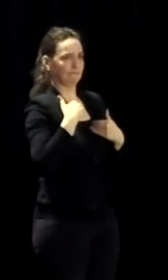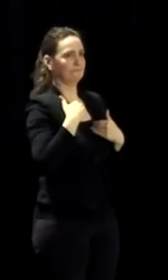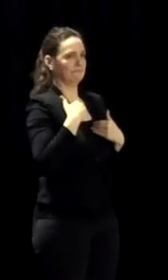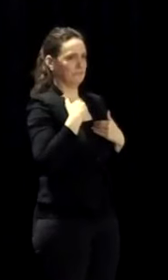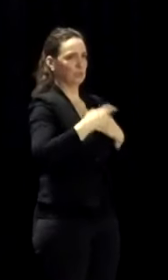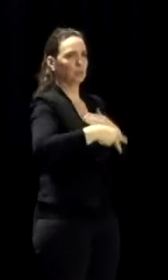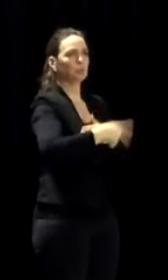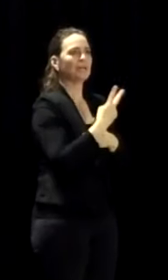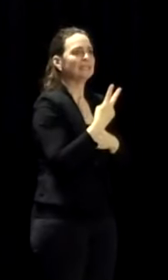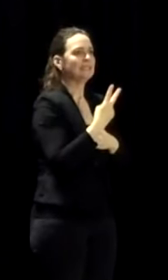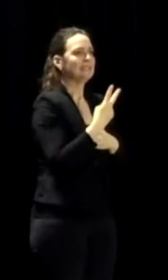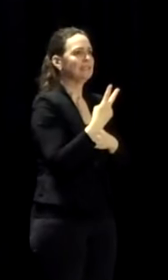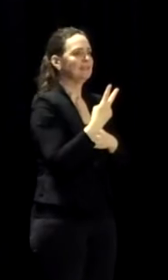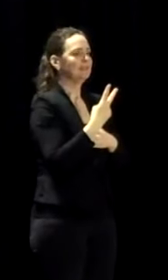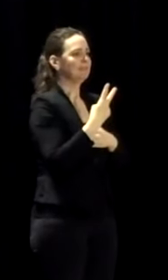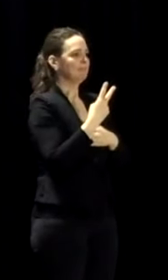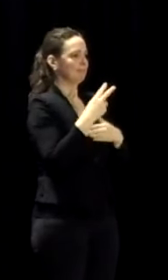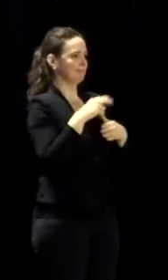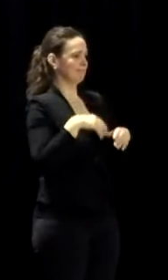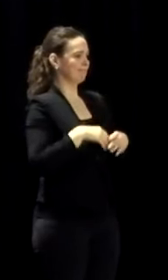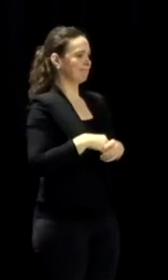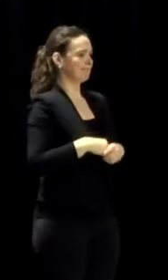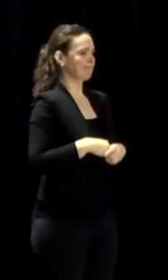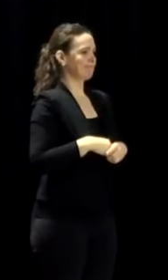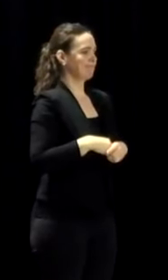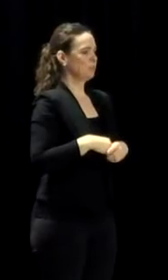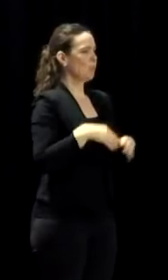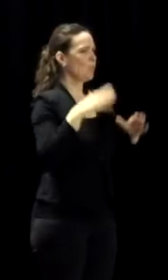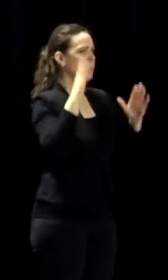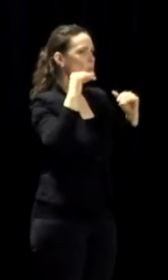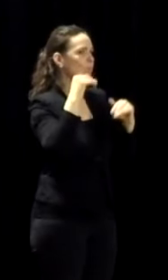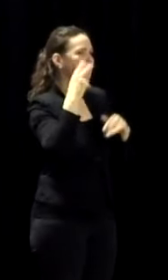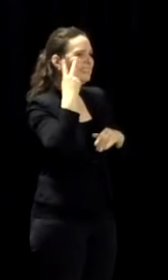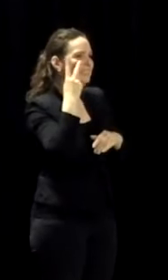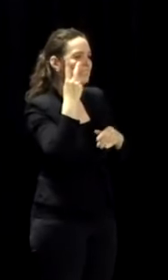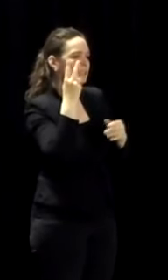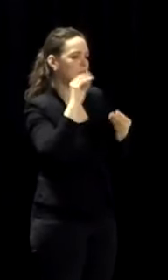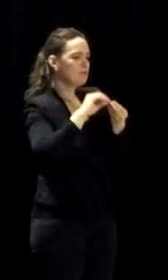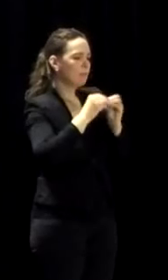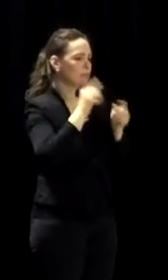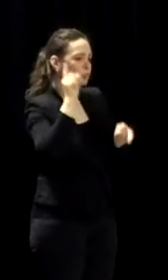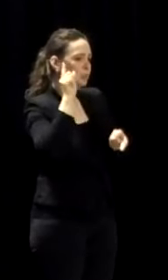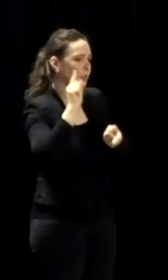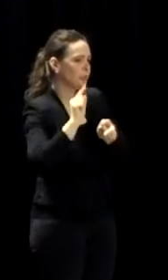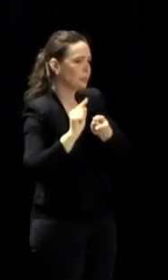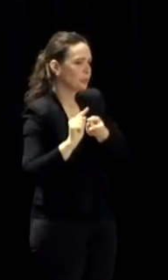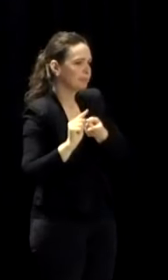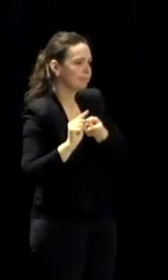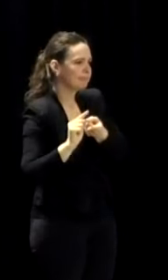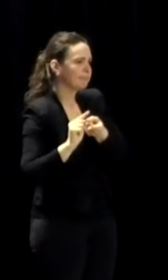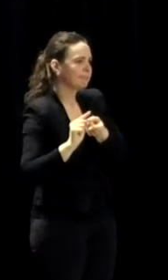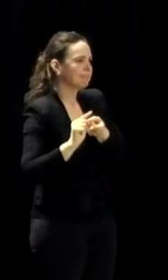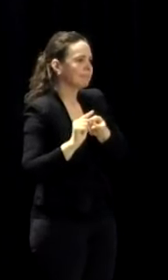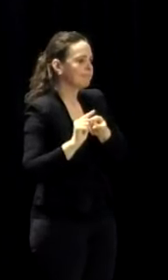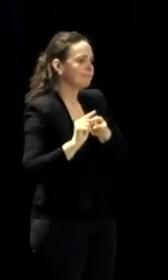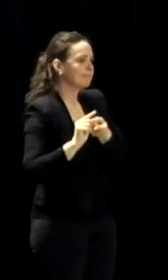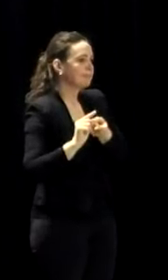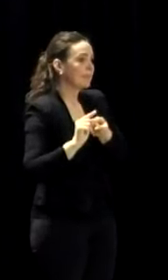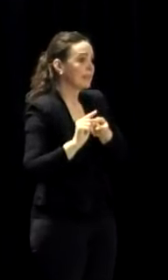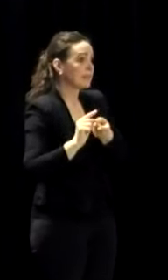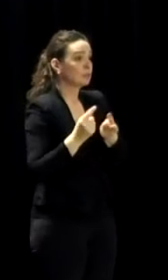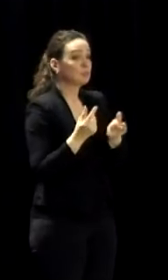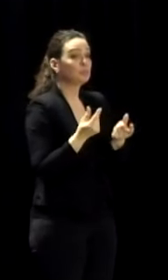starts to flatten. And if it starts to flatten, then what's the next step? How do you get it down? Well, you got to social